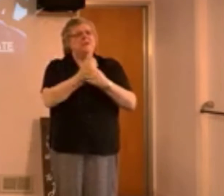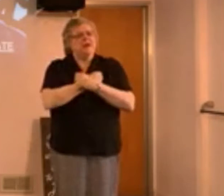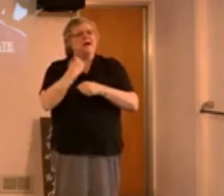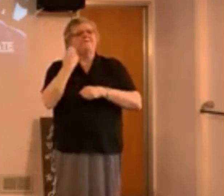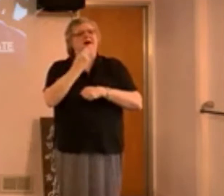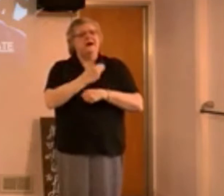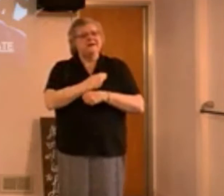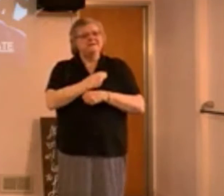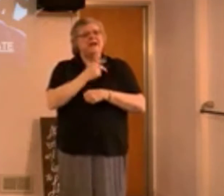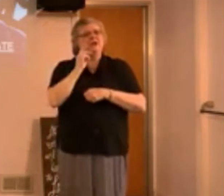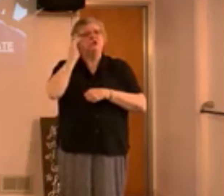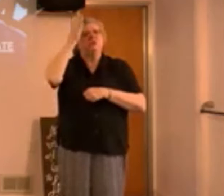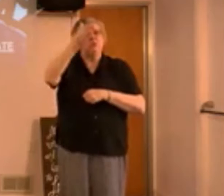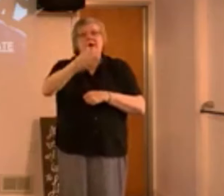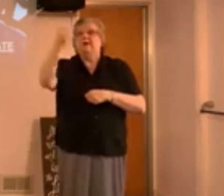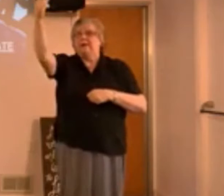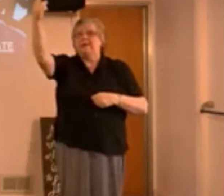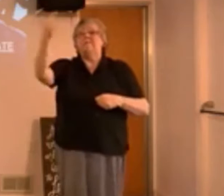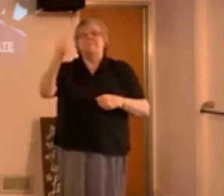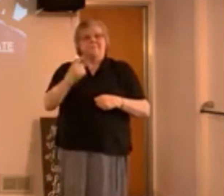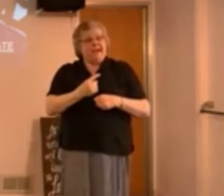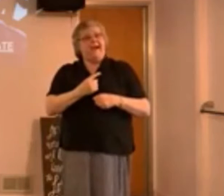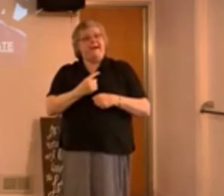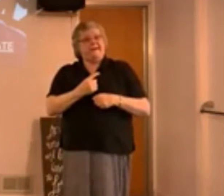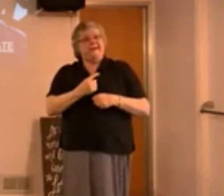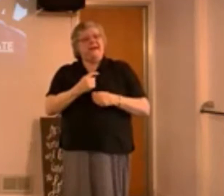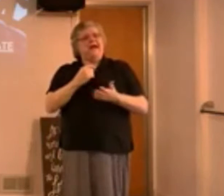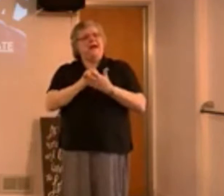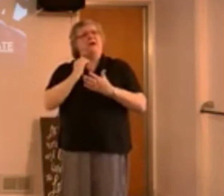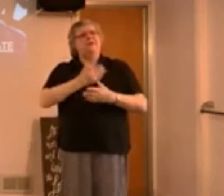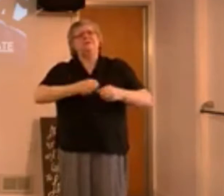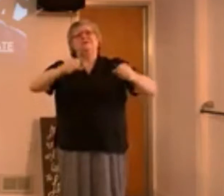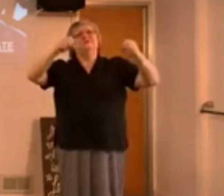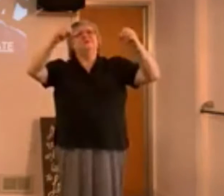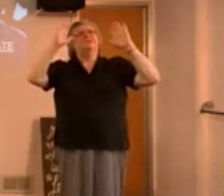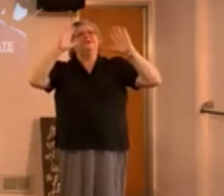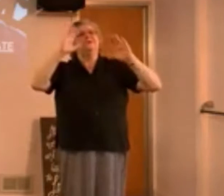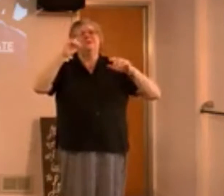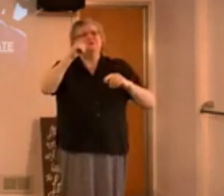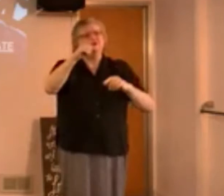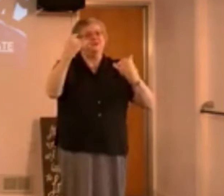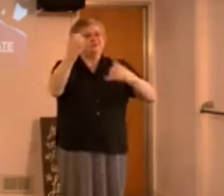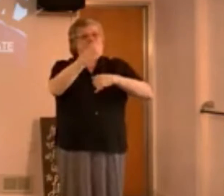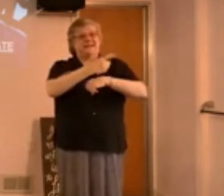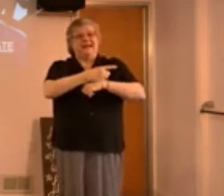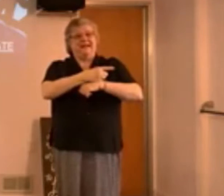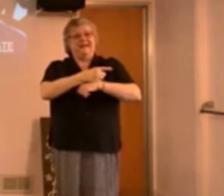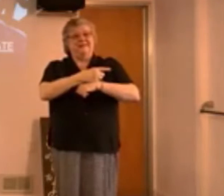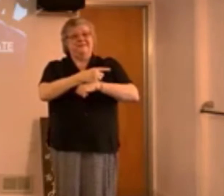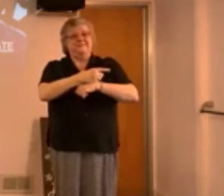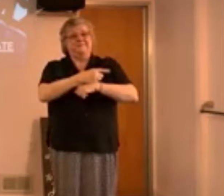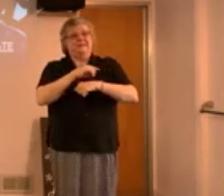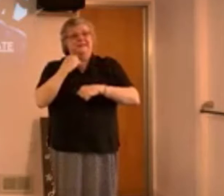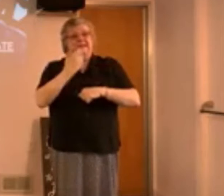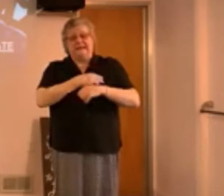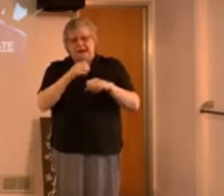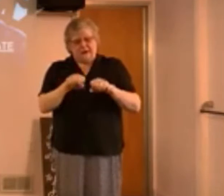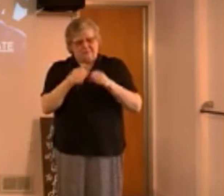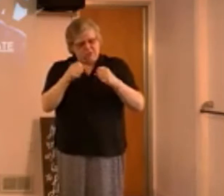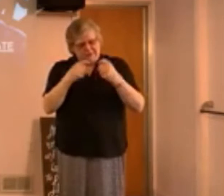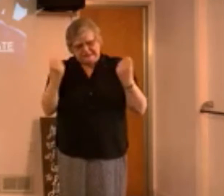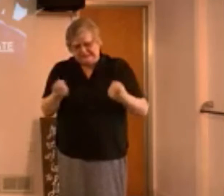are coming back for us. And Father, help us to surrender and submit to you today, wherever we are in this journey, in our